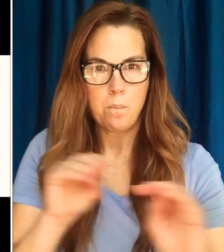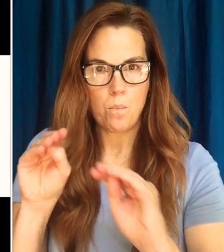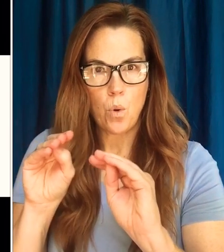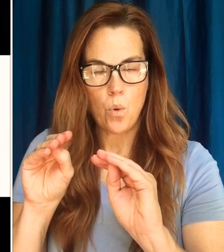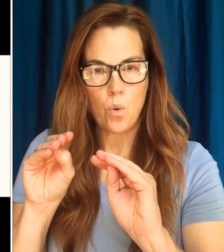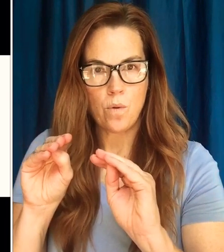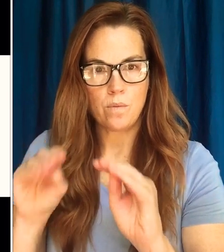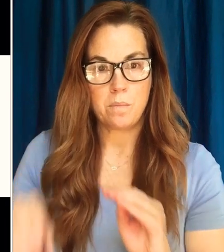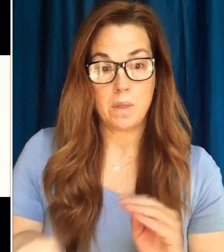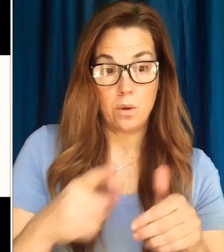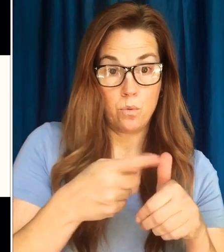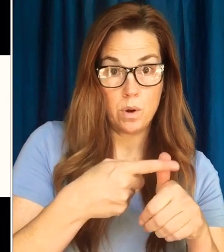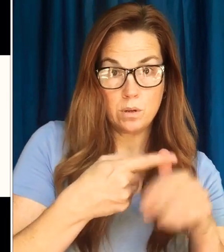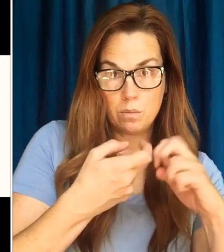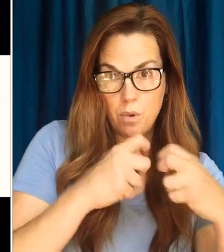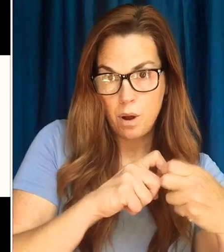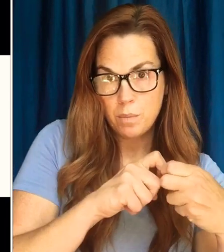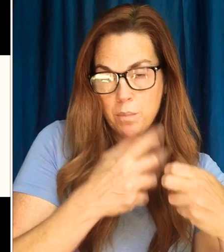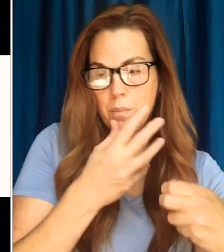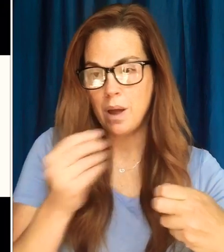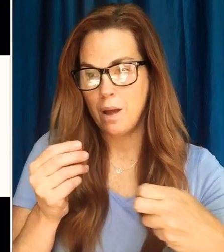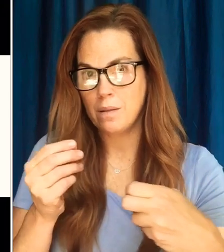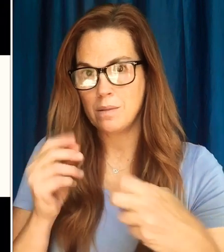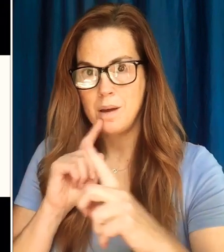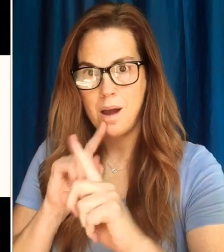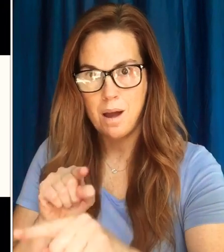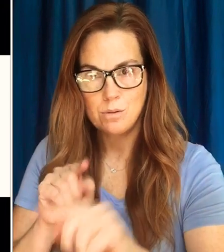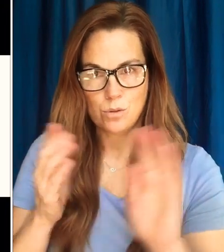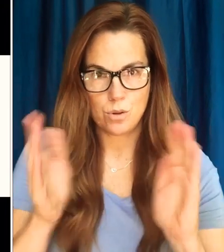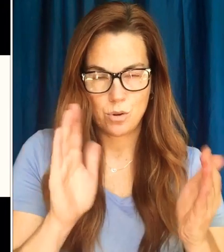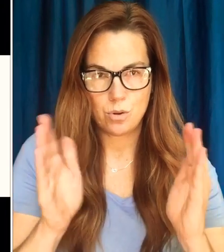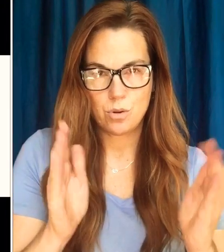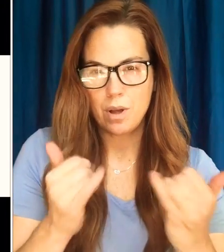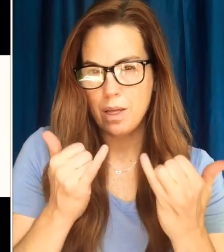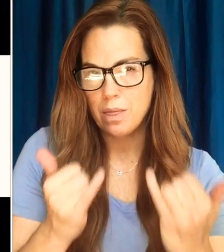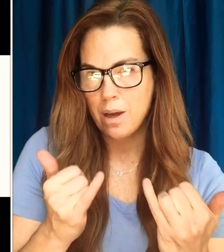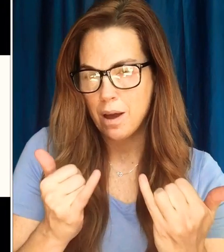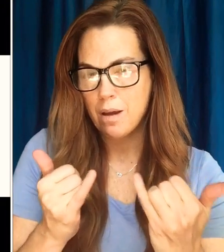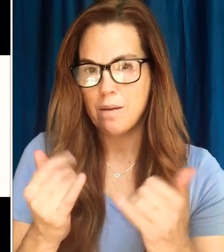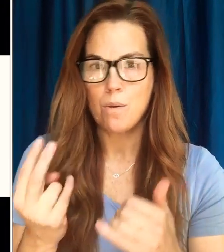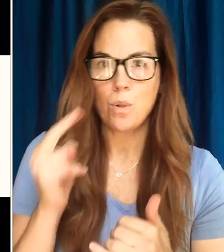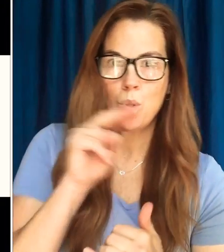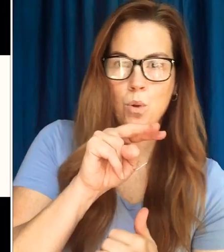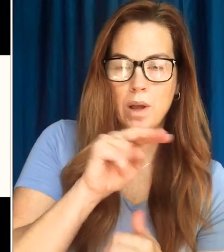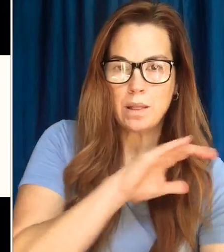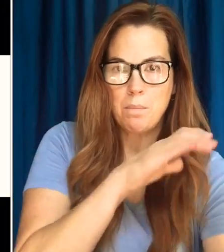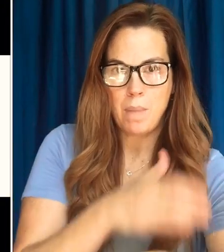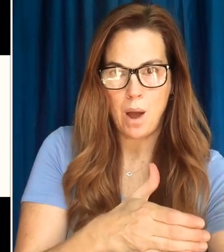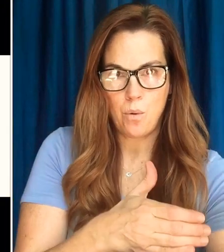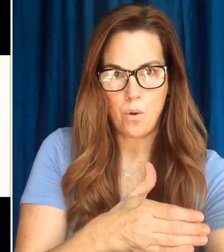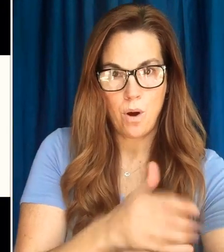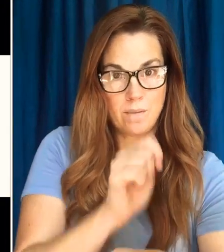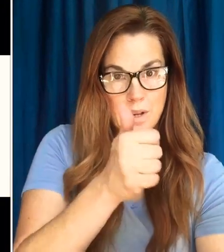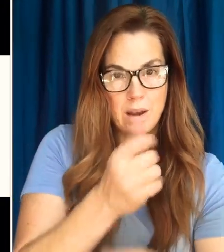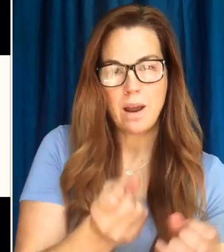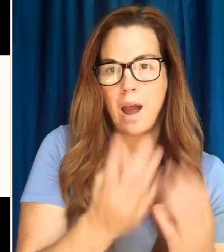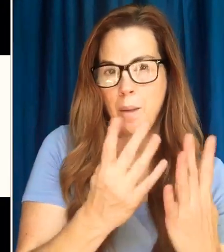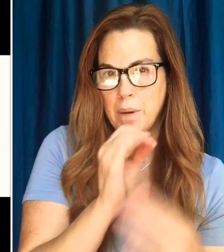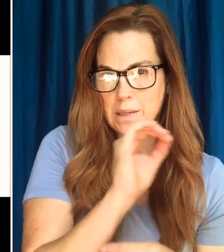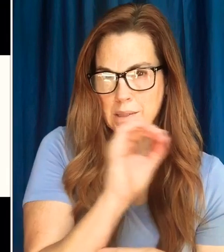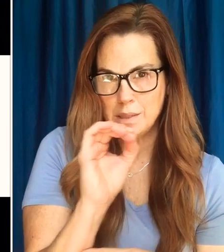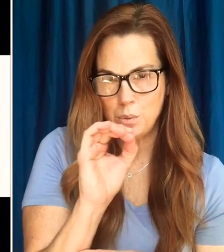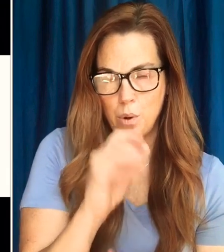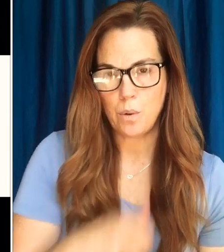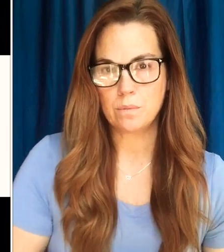of zeros in the power of 10. For instance, the first row, nothing changed because any number